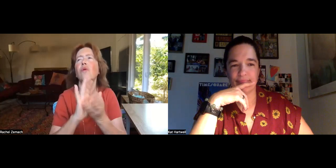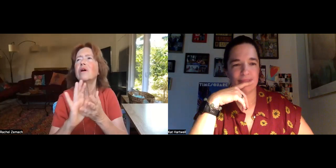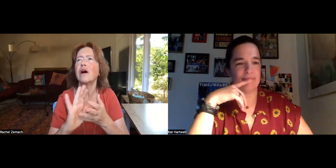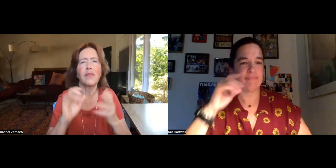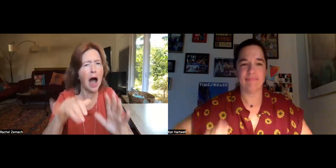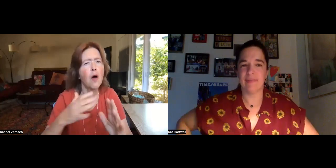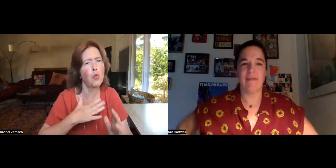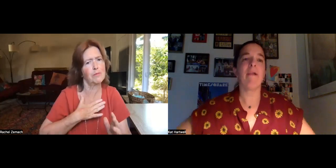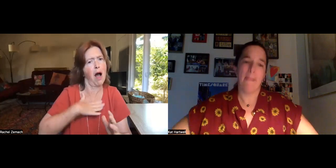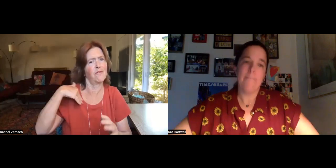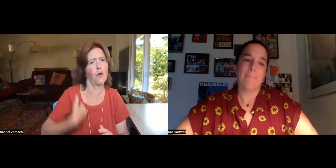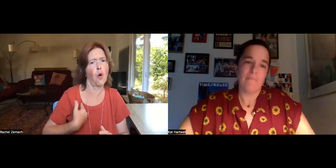So that was my fault.